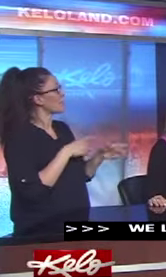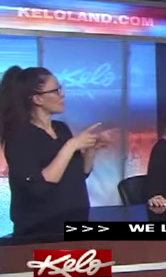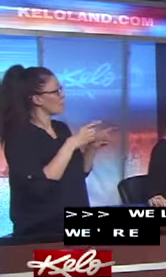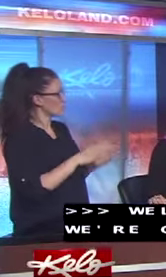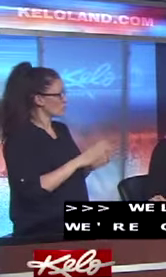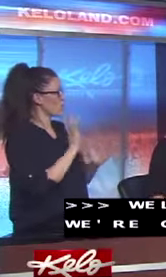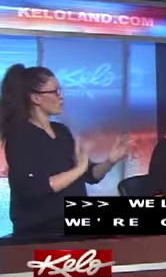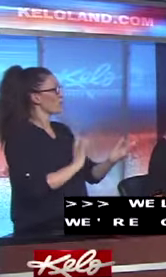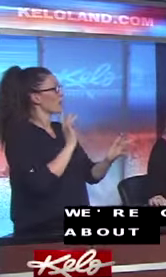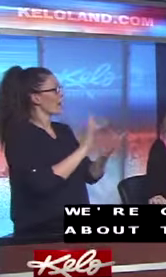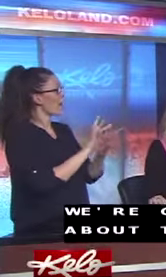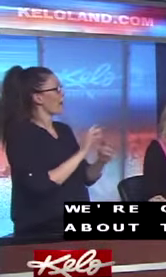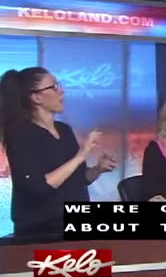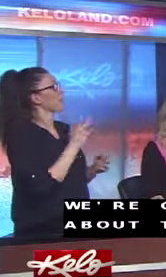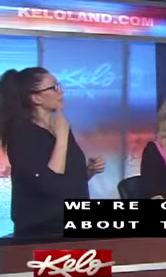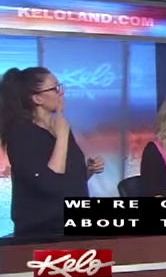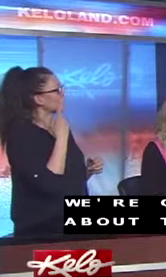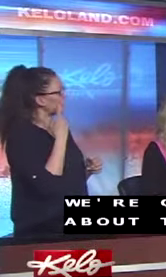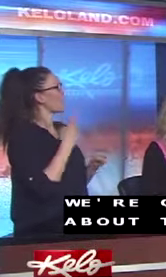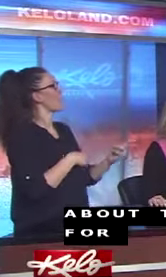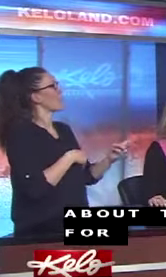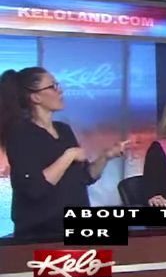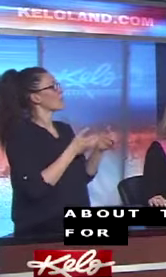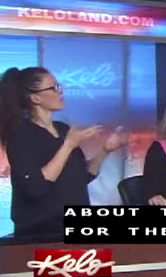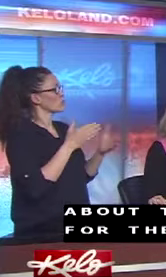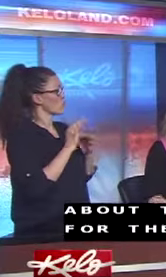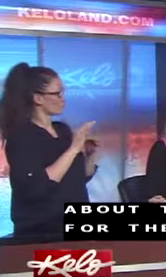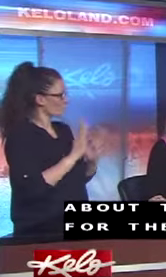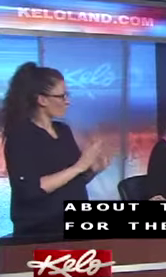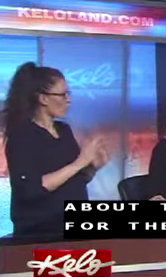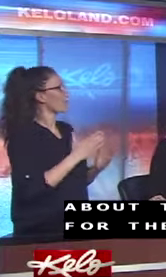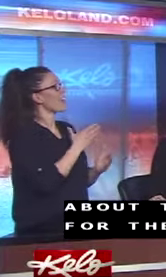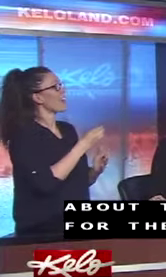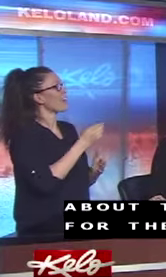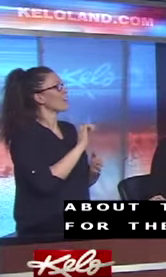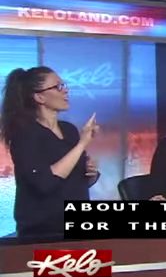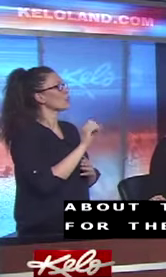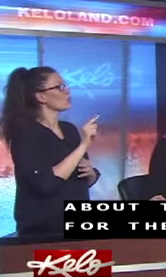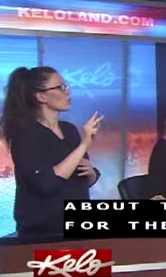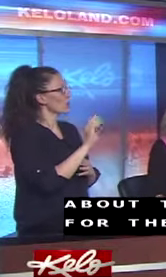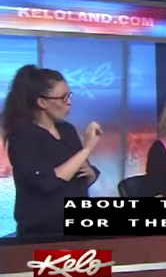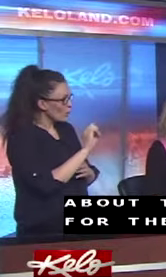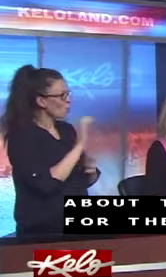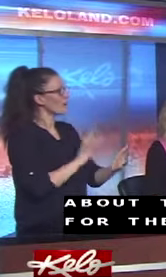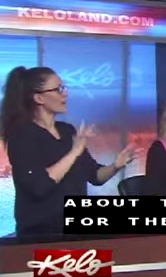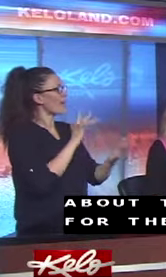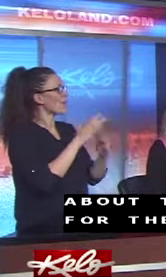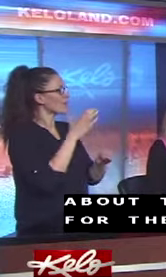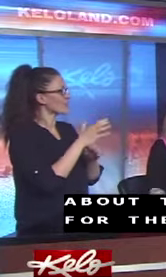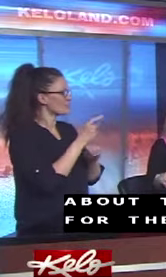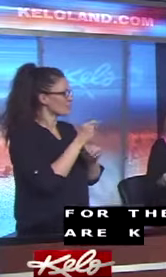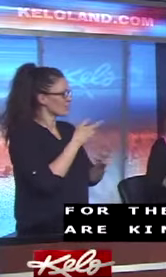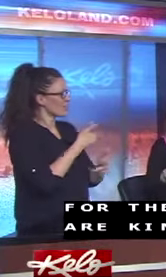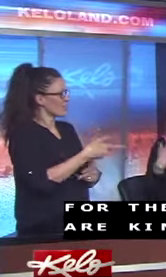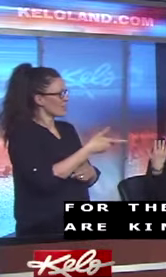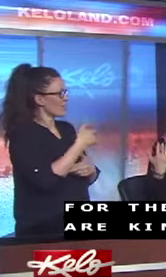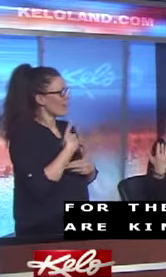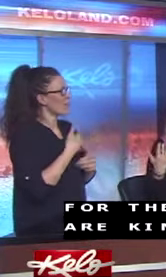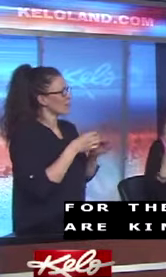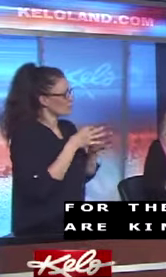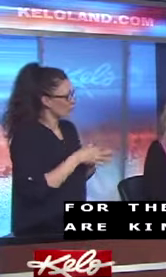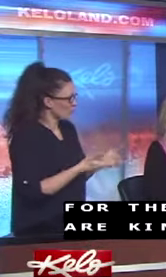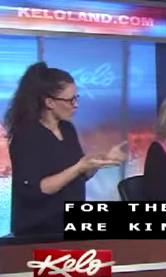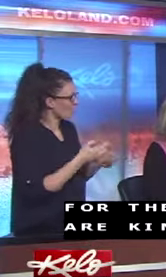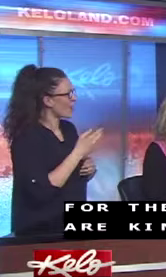Director of Outreach, and Kami Van Sickle, the Service Coordinator, and Julie Luke, an Outreach Consultant. And we have an